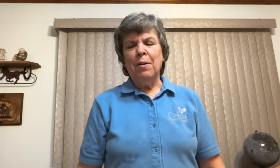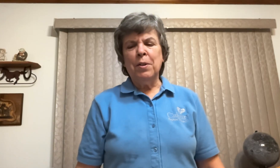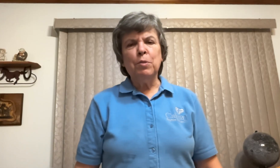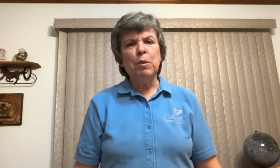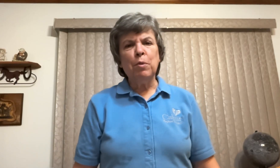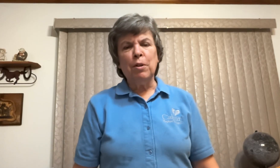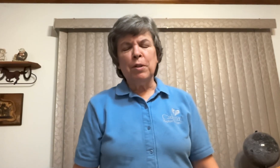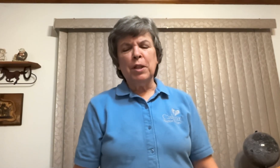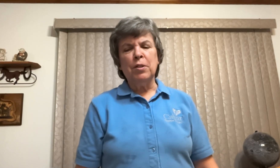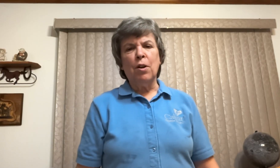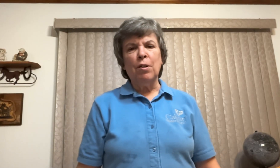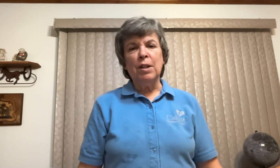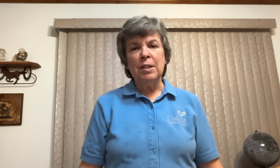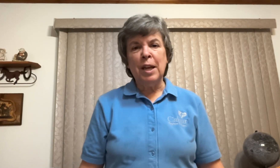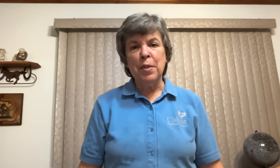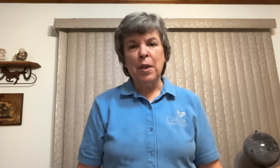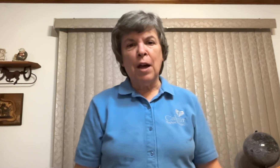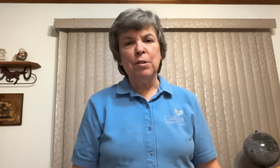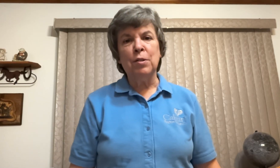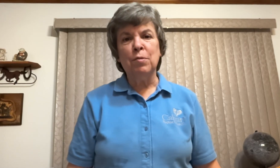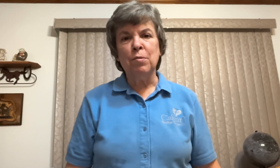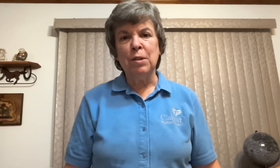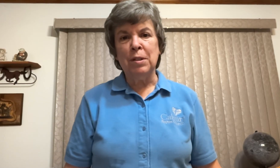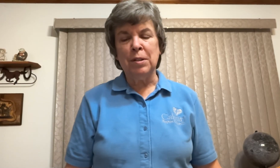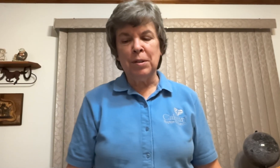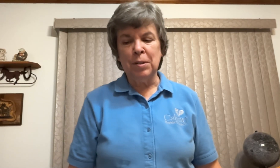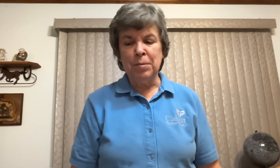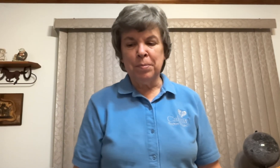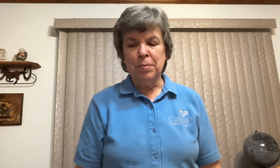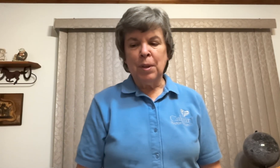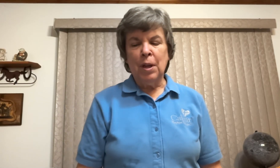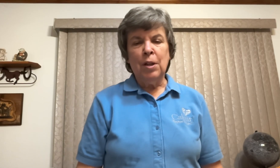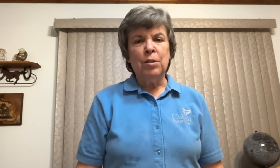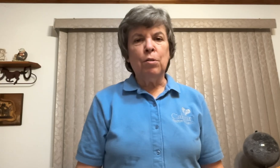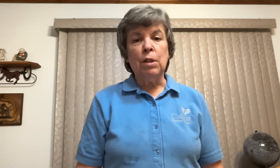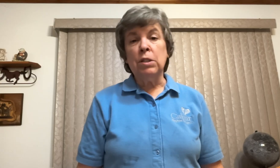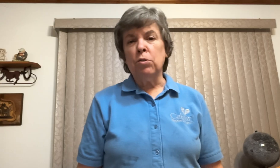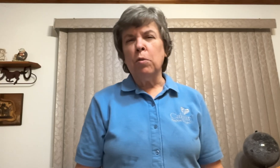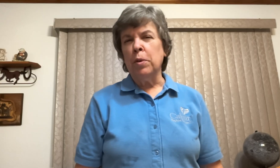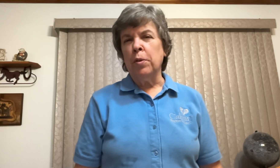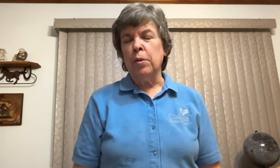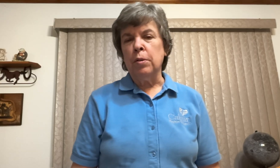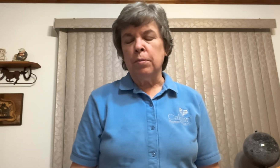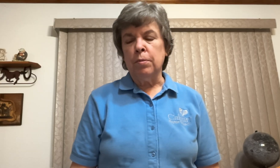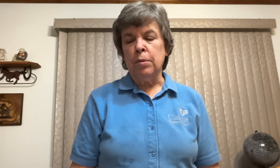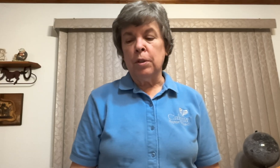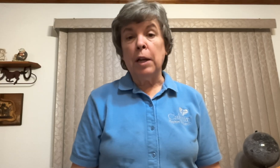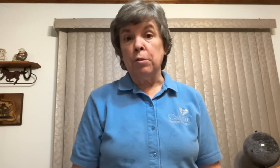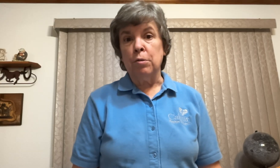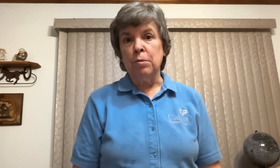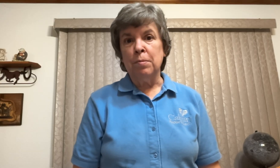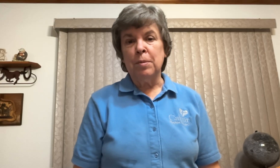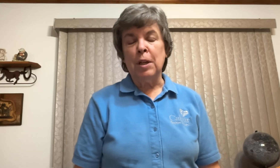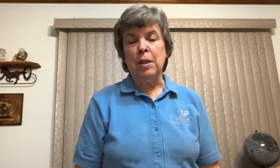All right, this week we're learning the song 10,000 Reasons. So let's start with the title,